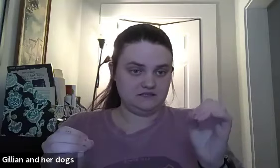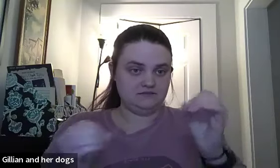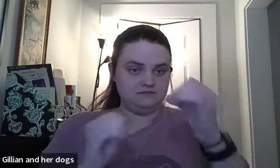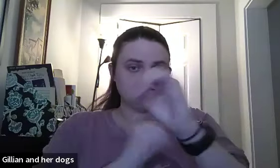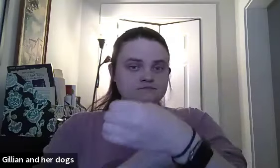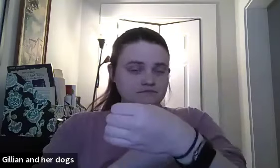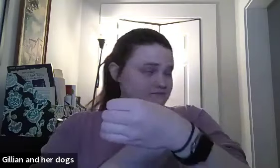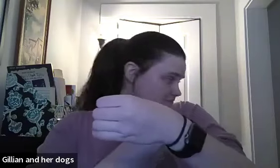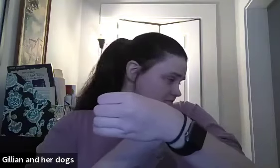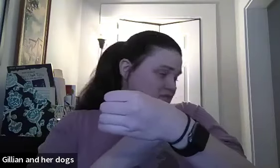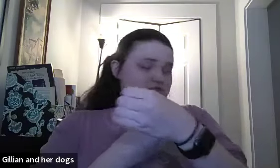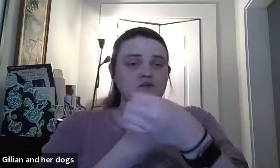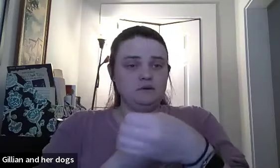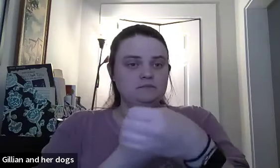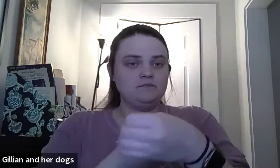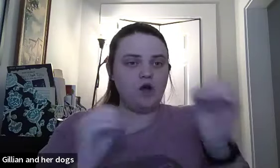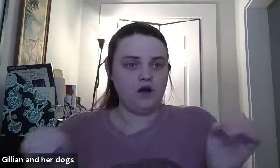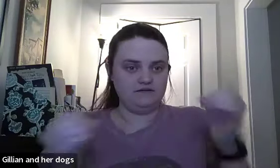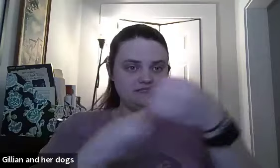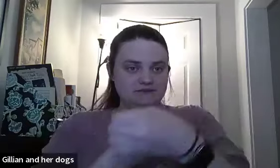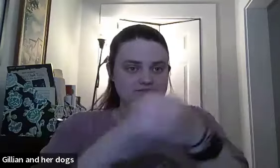Office. Excuse me. Office.